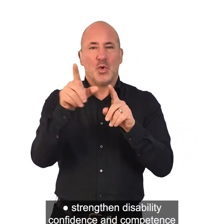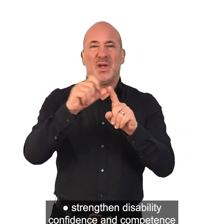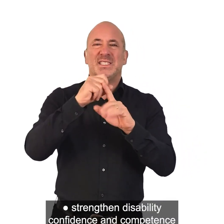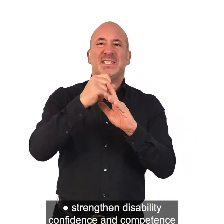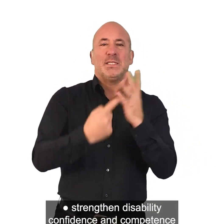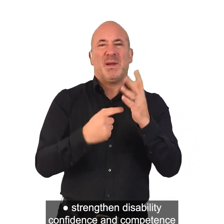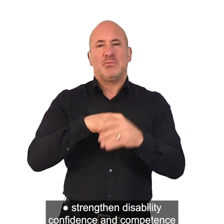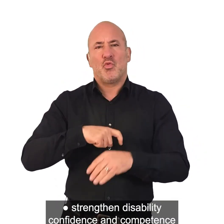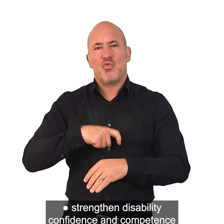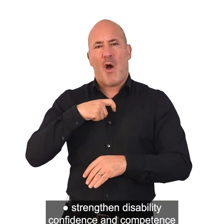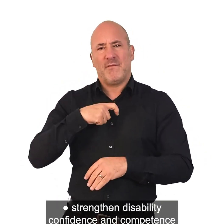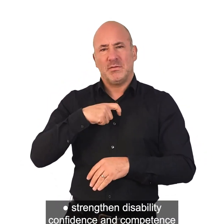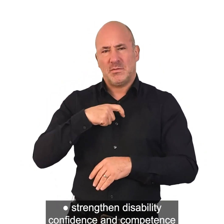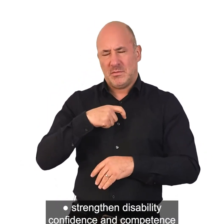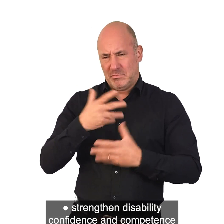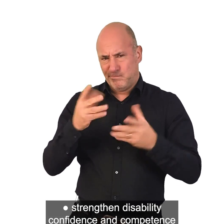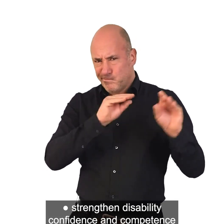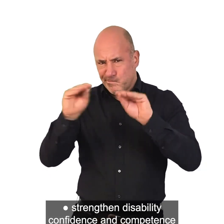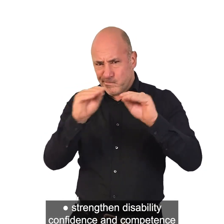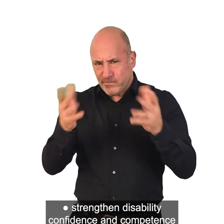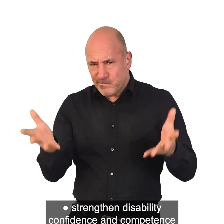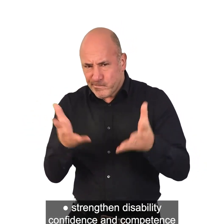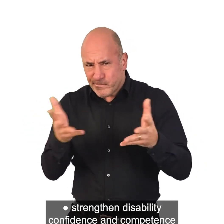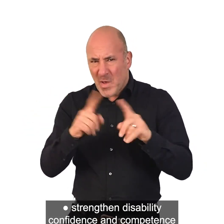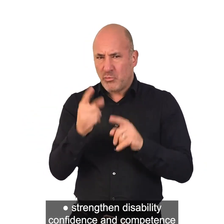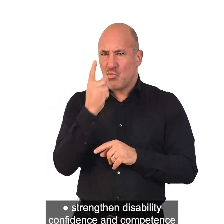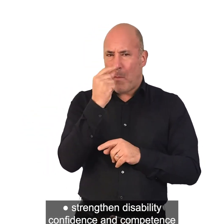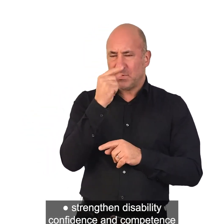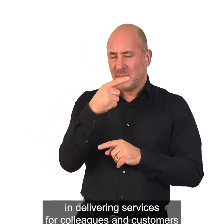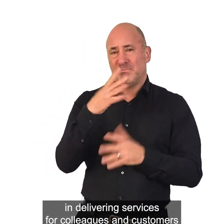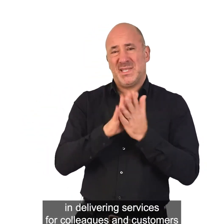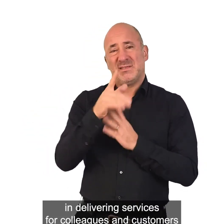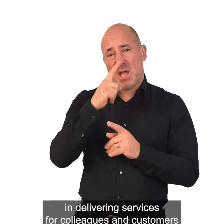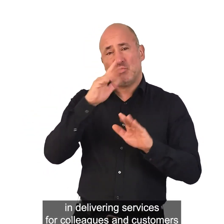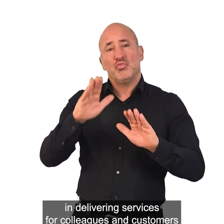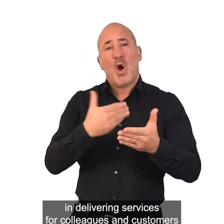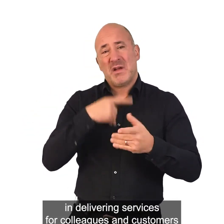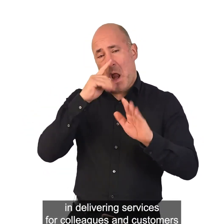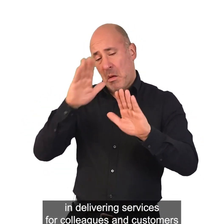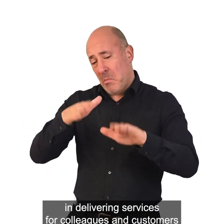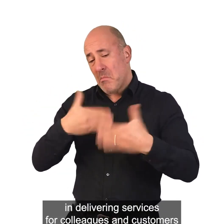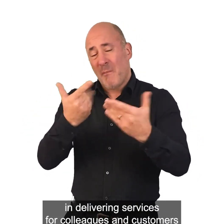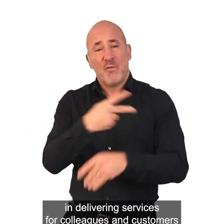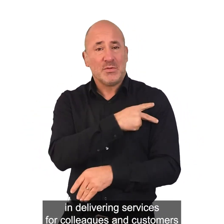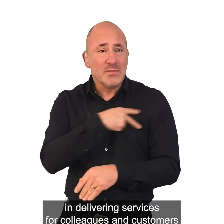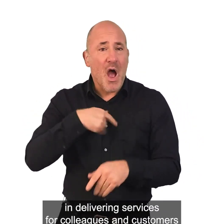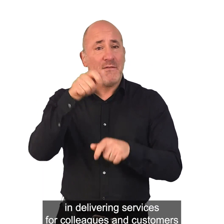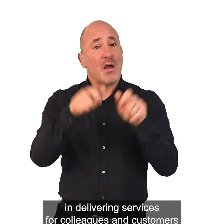strengthen disability confidence and competence in delivering services for colleagues and customers.